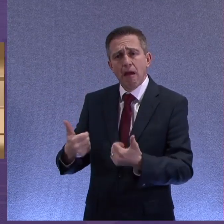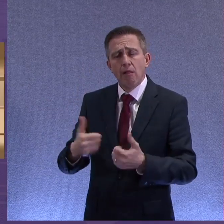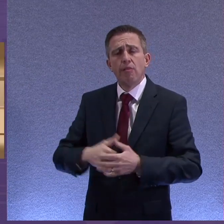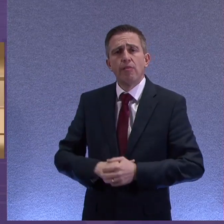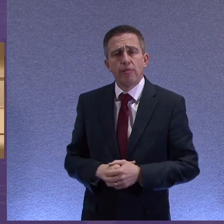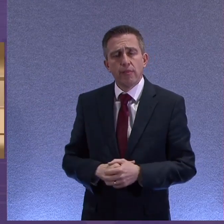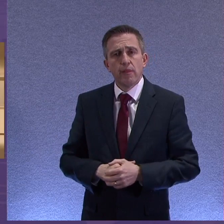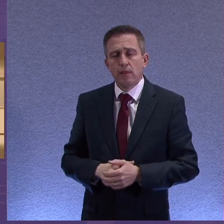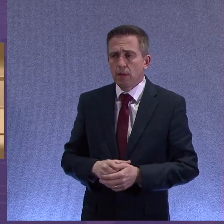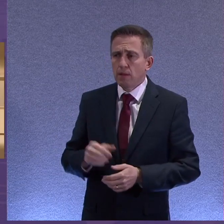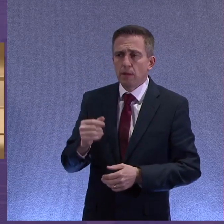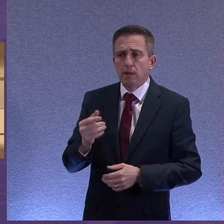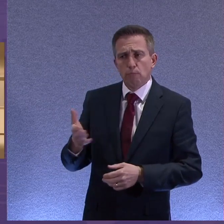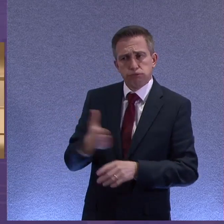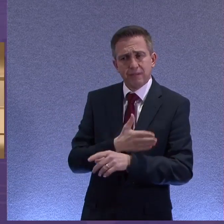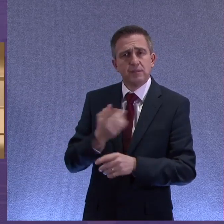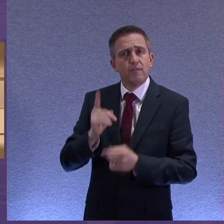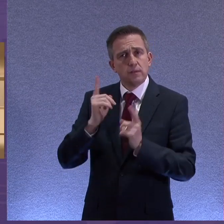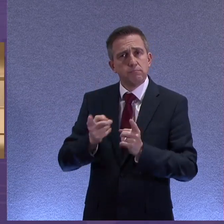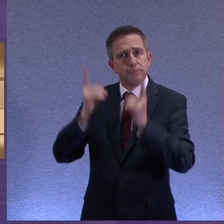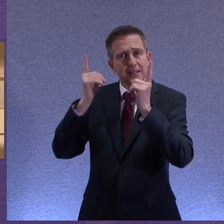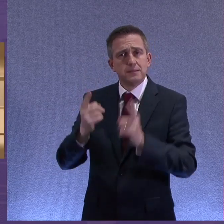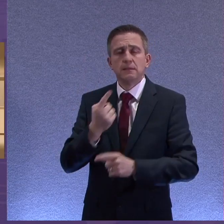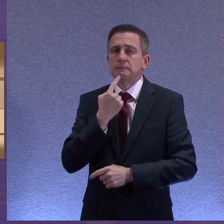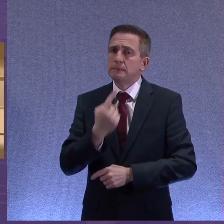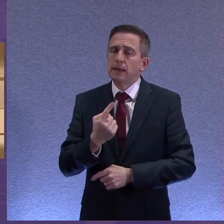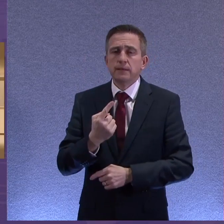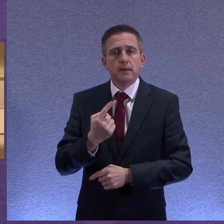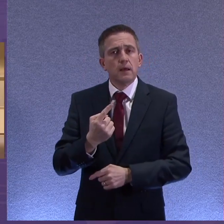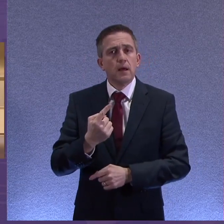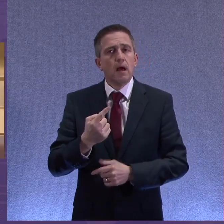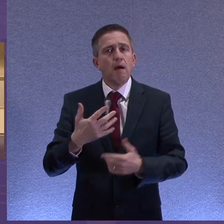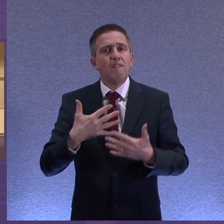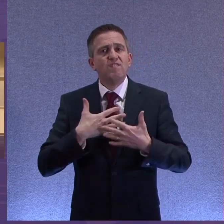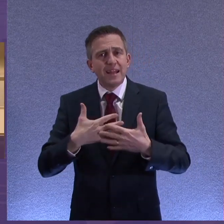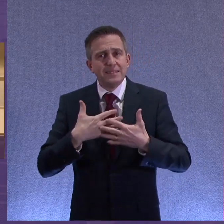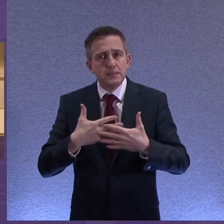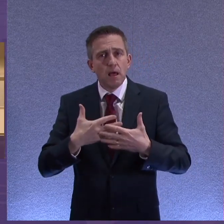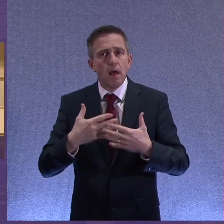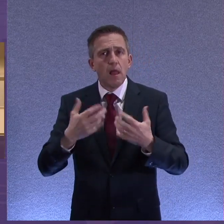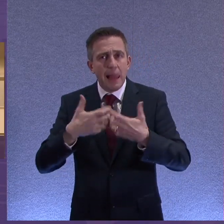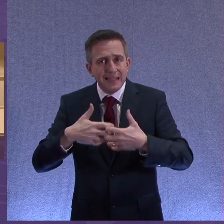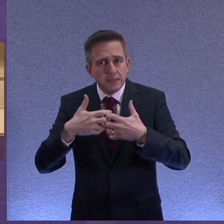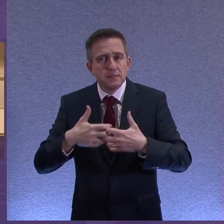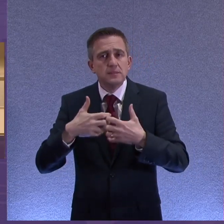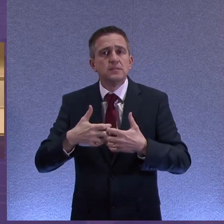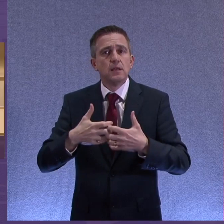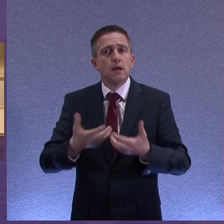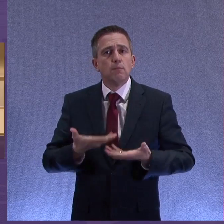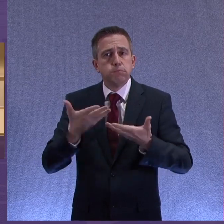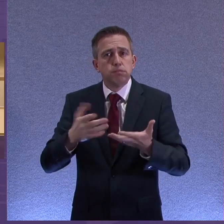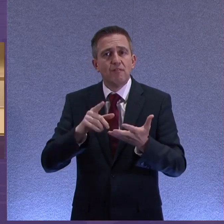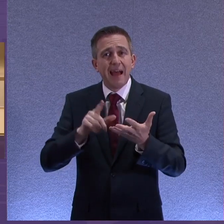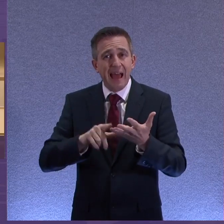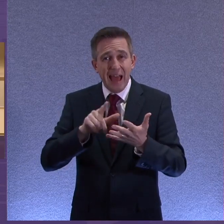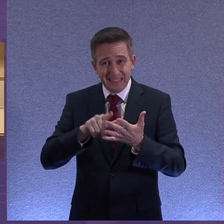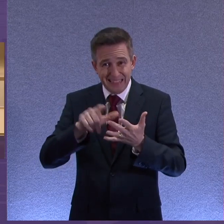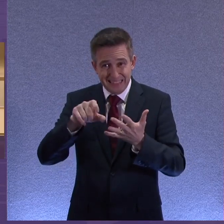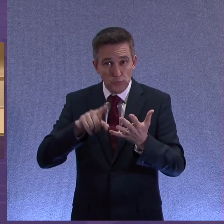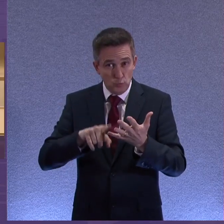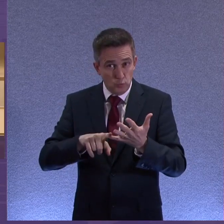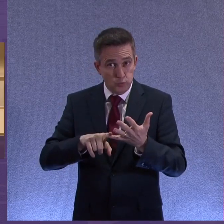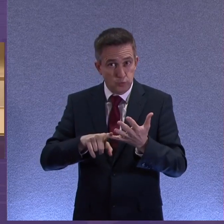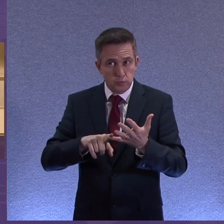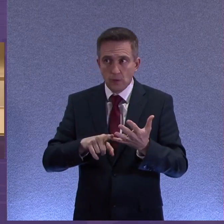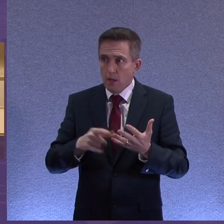statements, the First Minister rightly referred to the crucial role of ventilators in ICUs and their critical shortage worldwide.